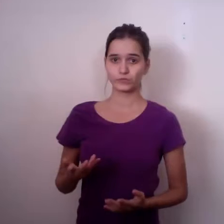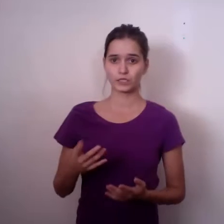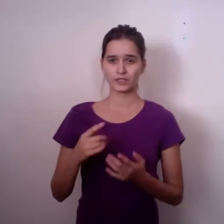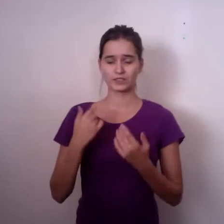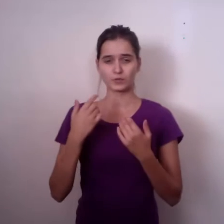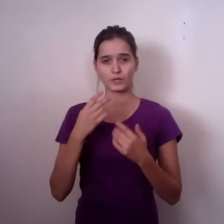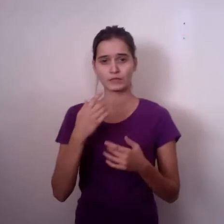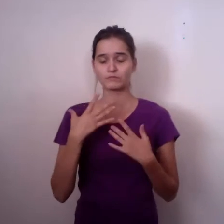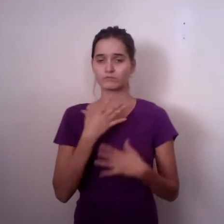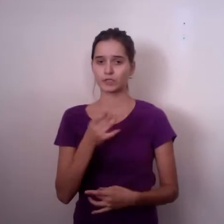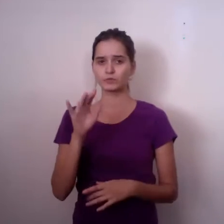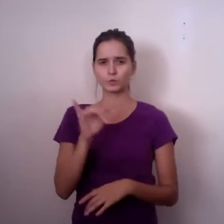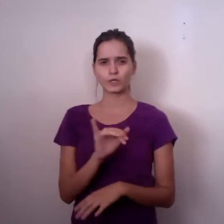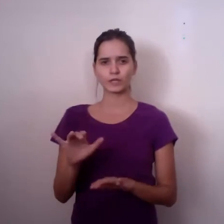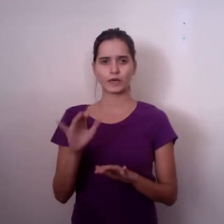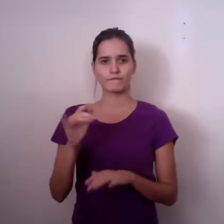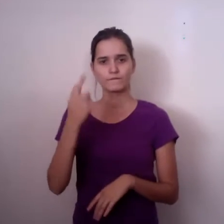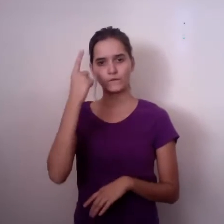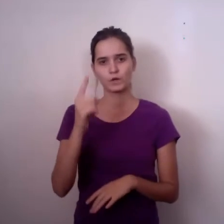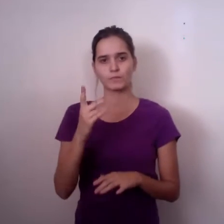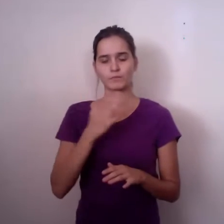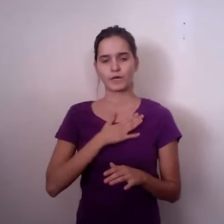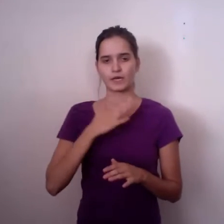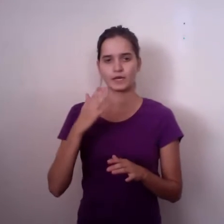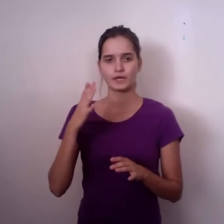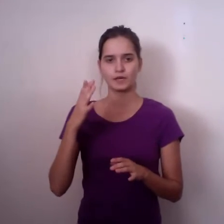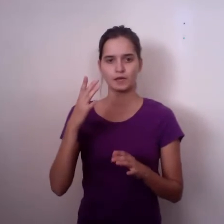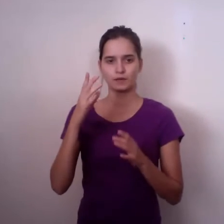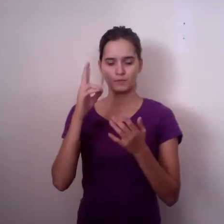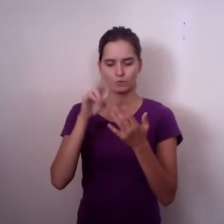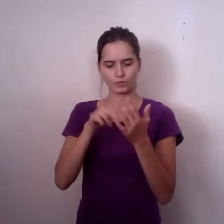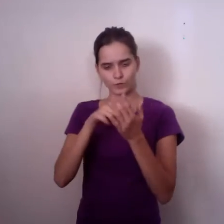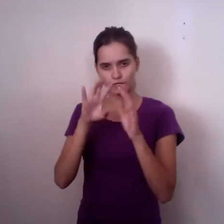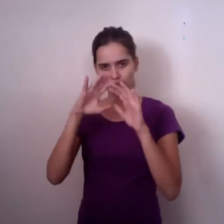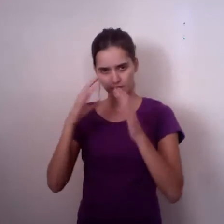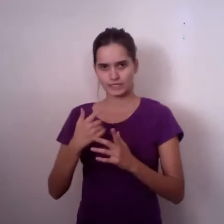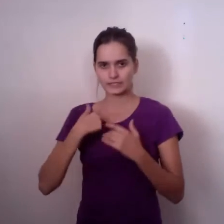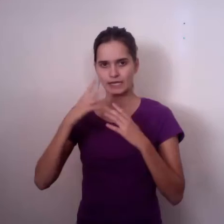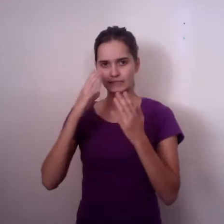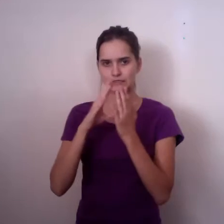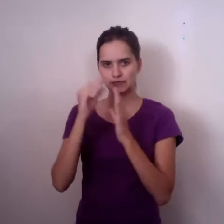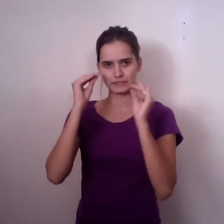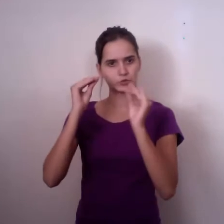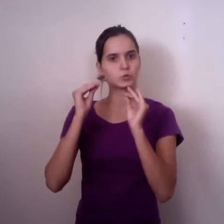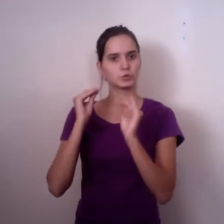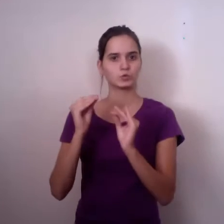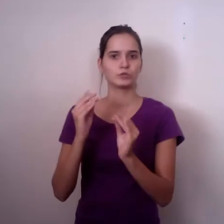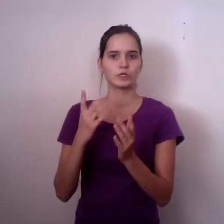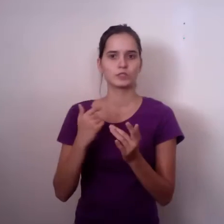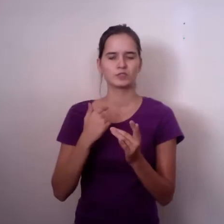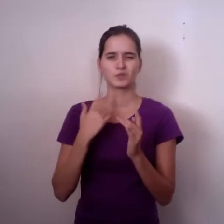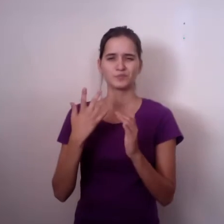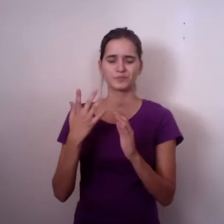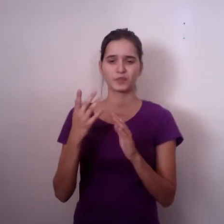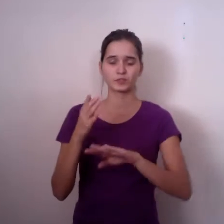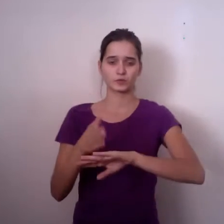And I have one more example that I use with a more advanced class. These tend to be sophomore